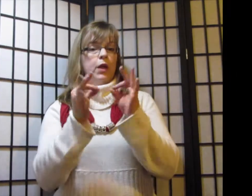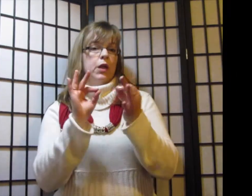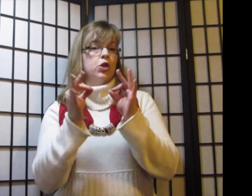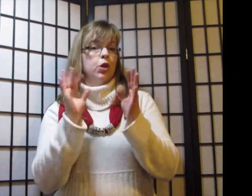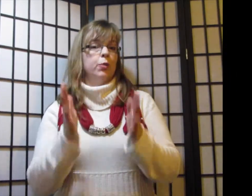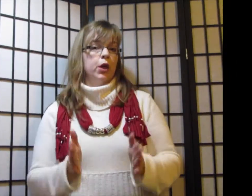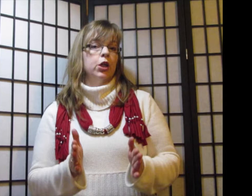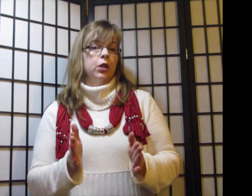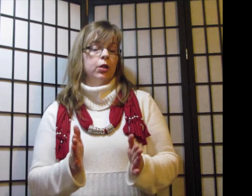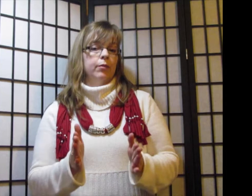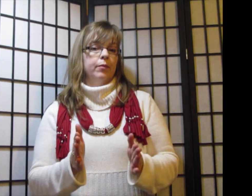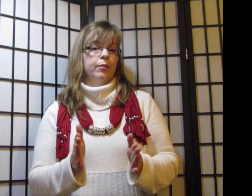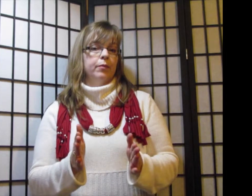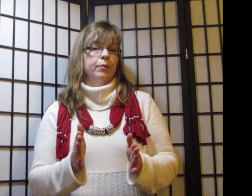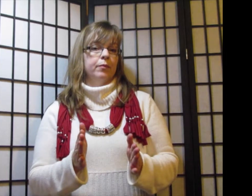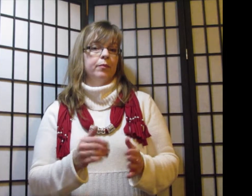an interpreter.